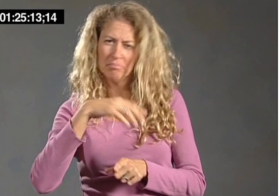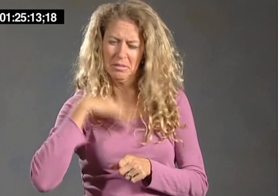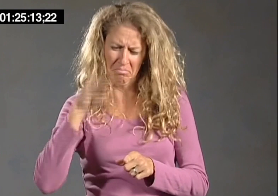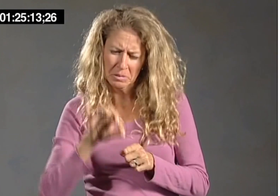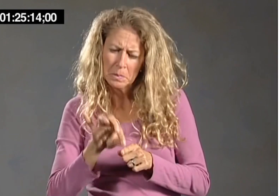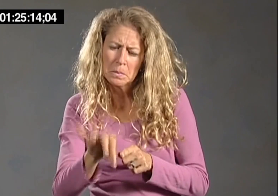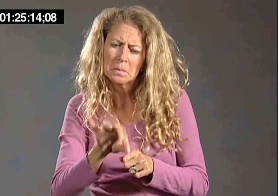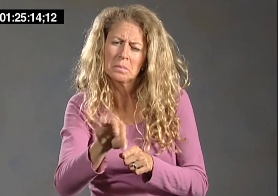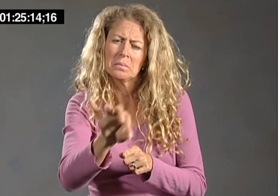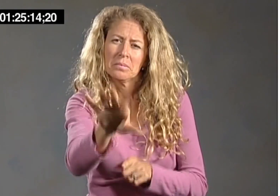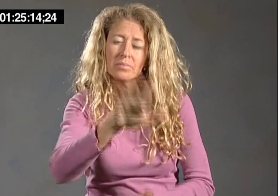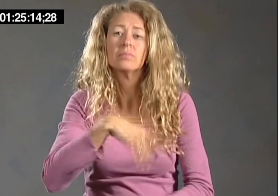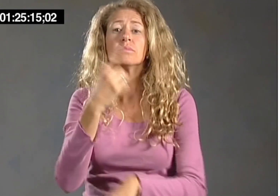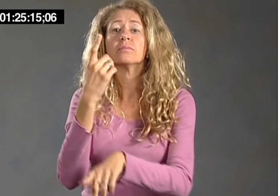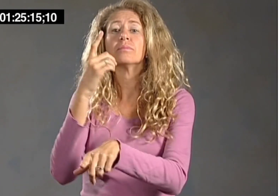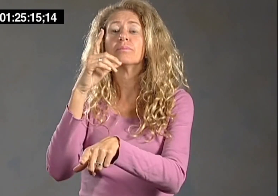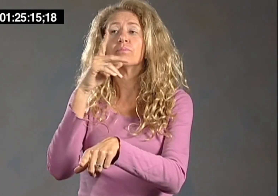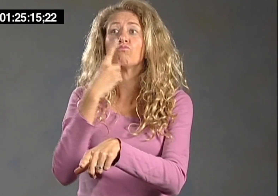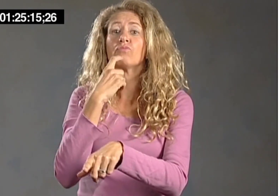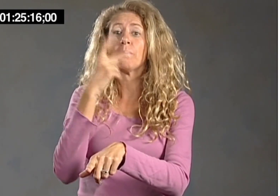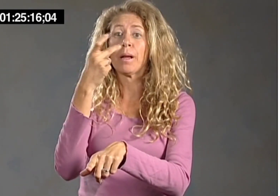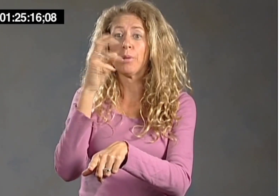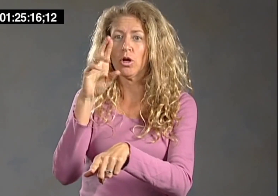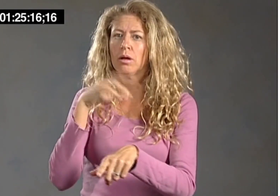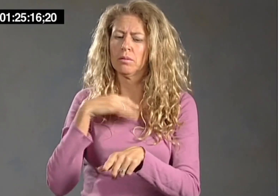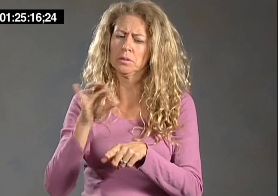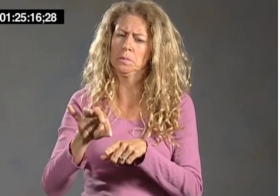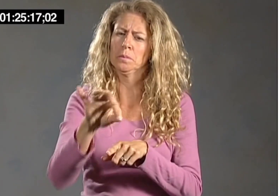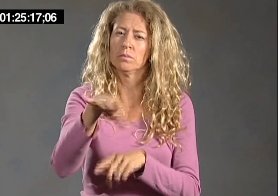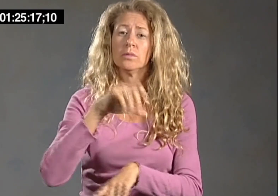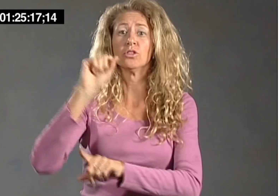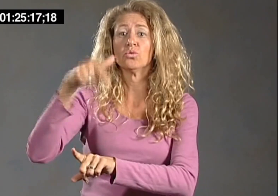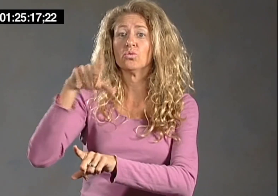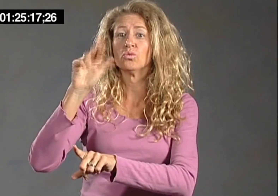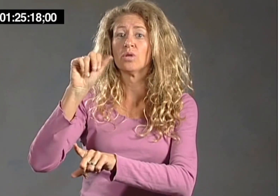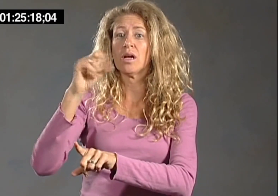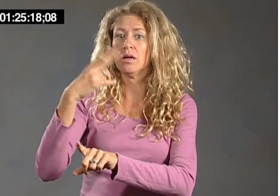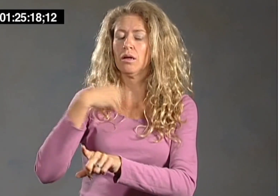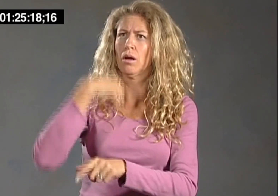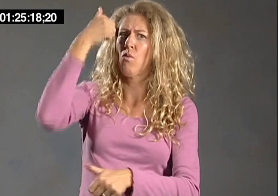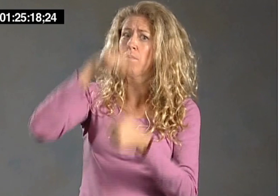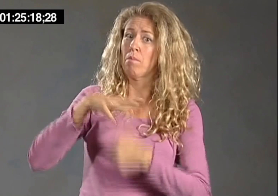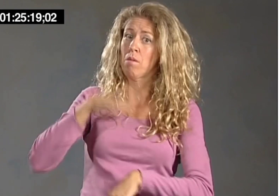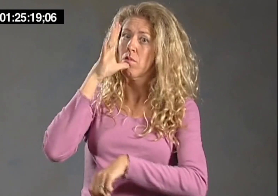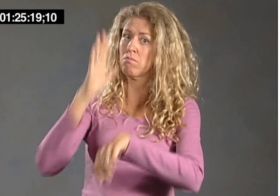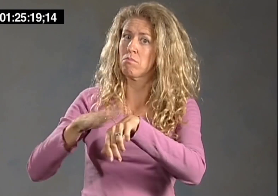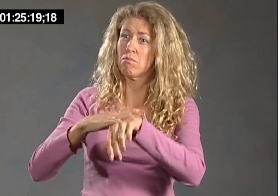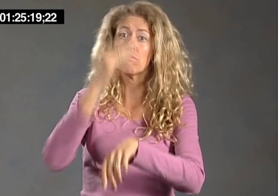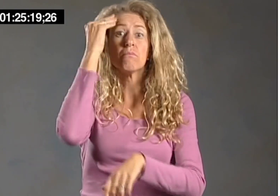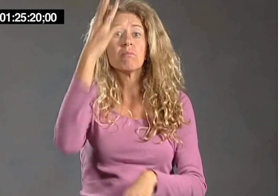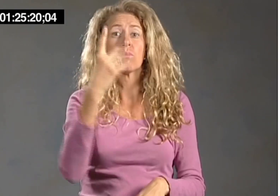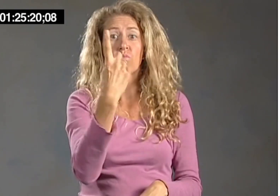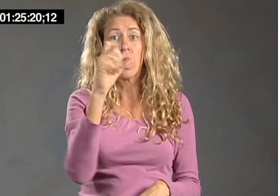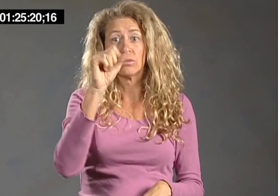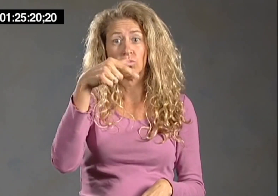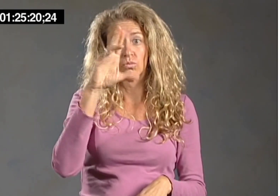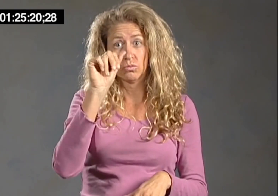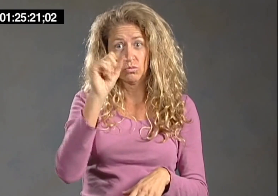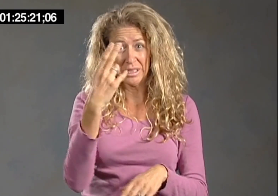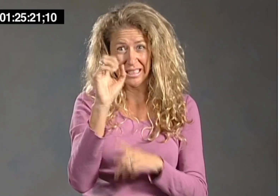I planted spinach and pepper seeds as well. I remember after planting it, they grow real